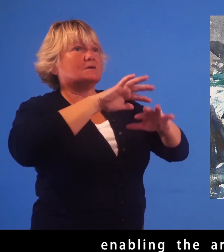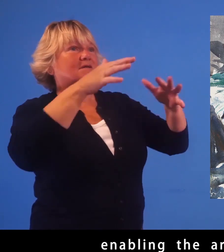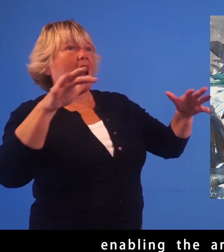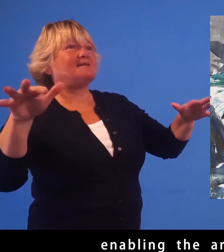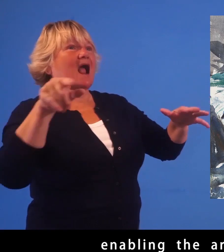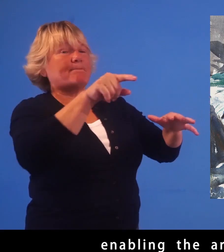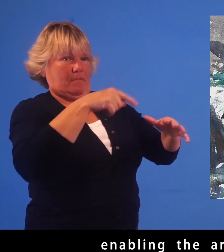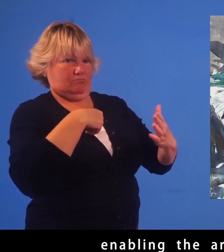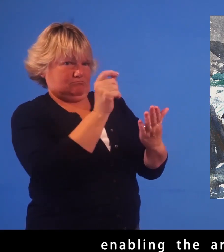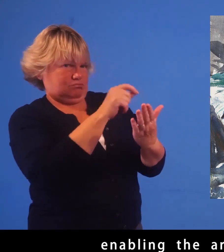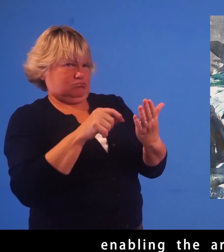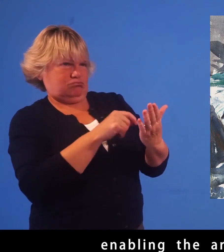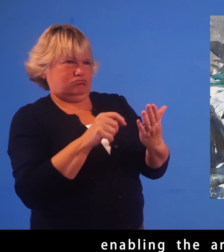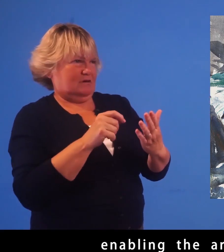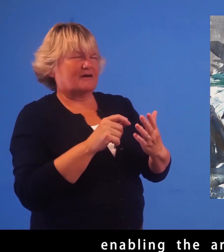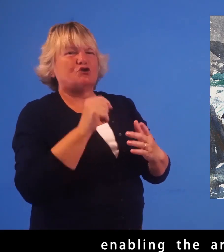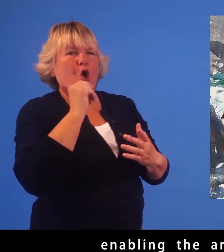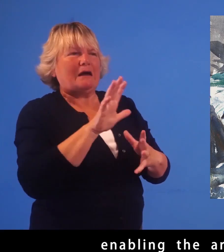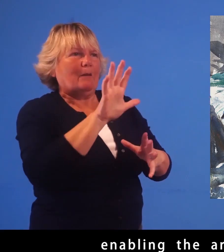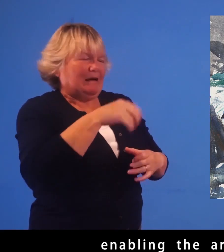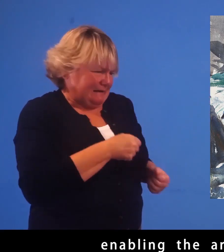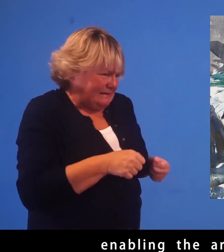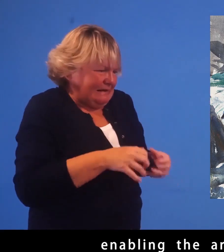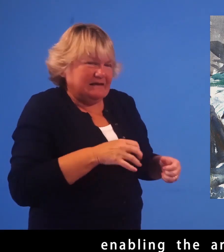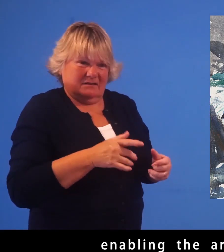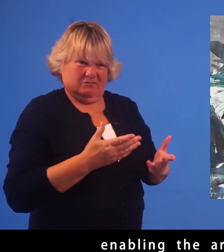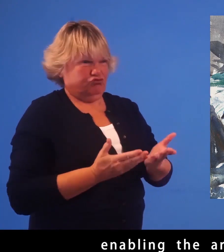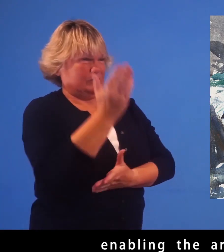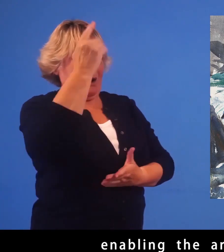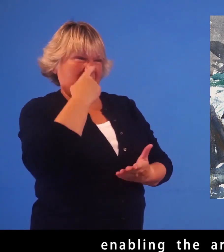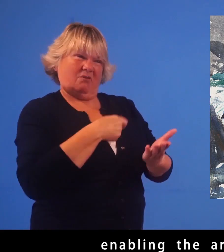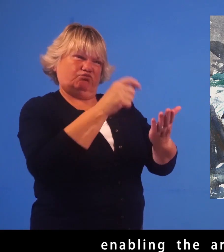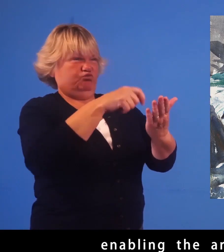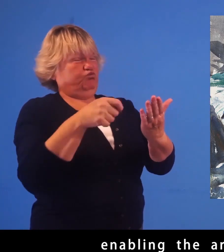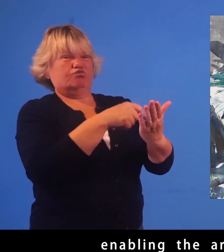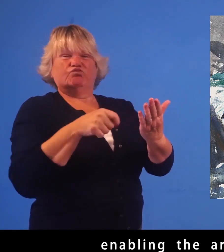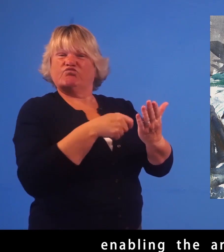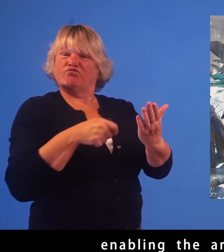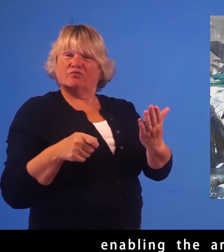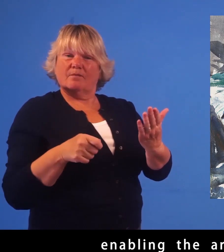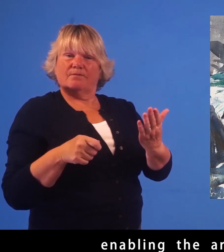Enabling the artist to respond to landscapes more spontaneously.